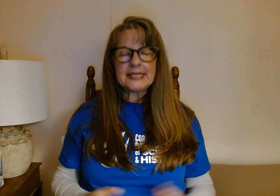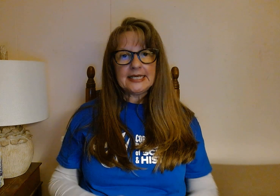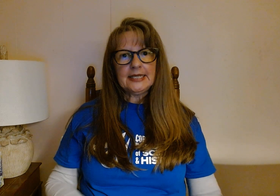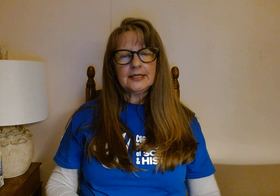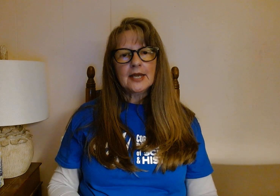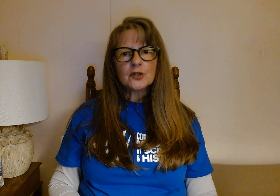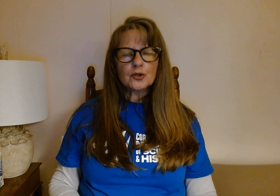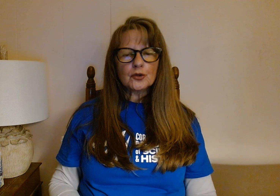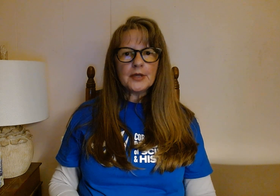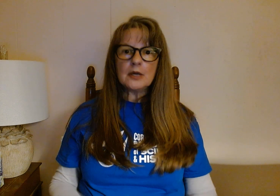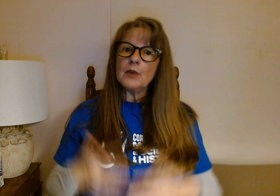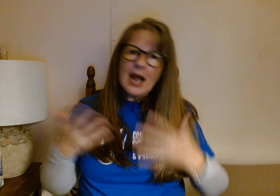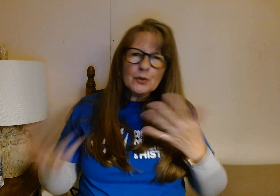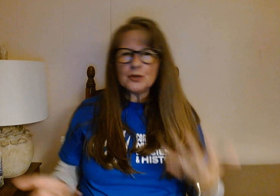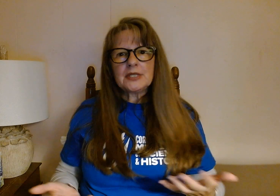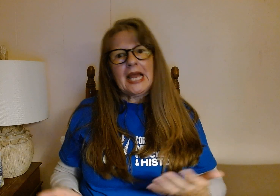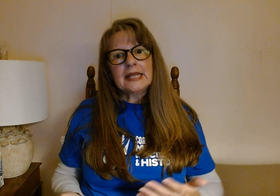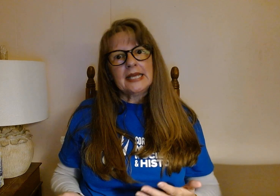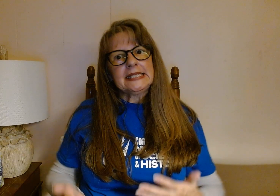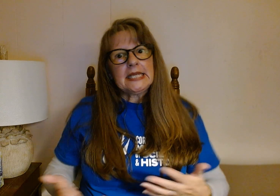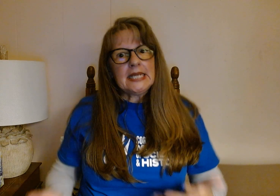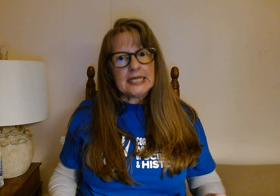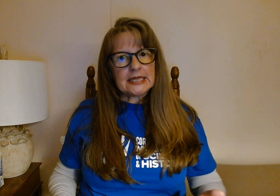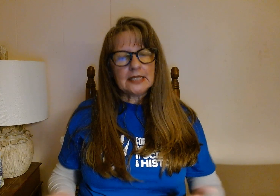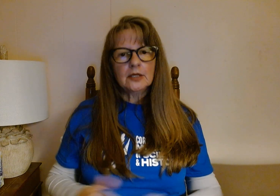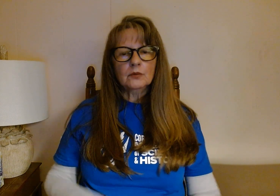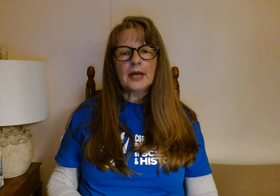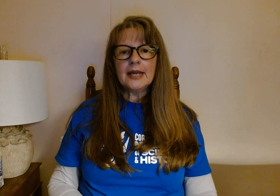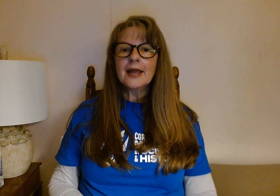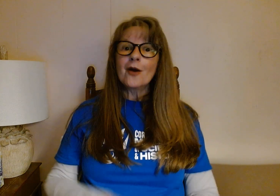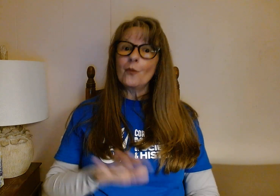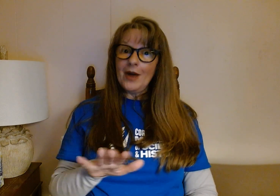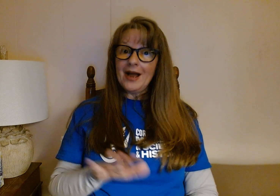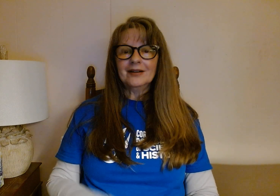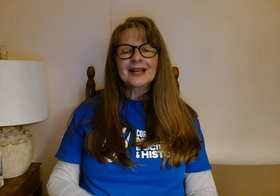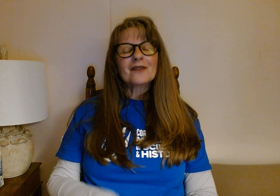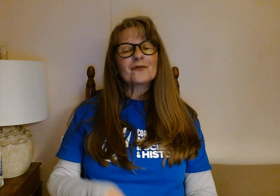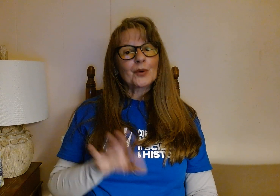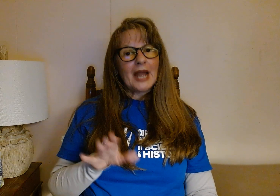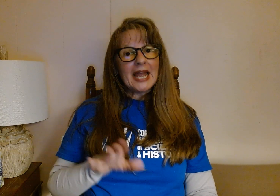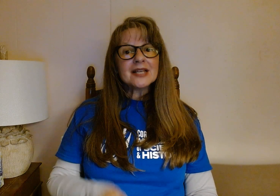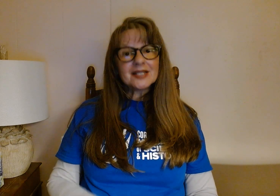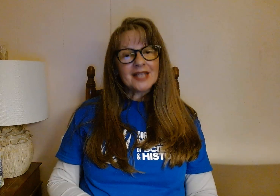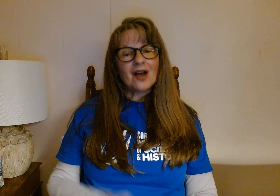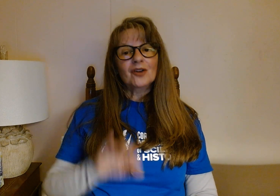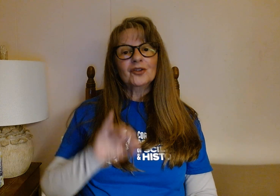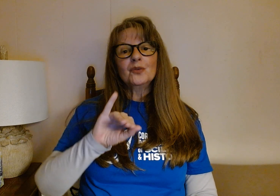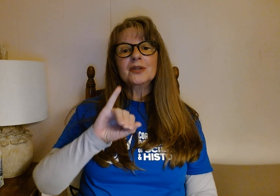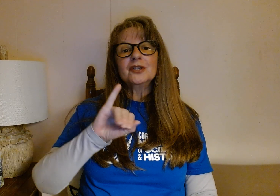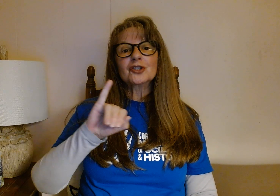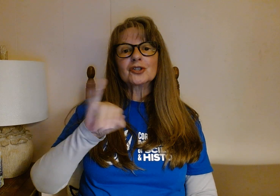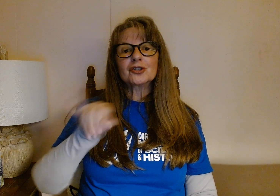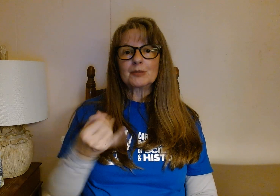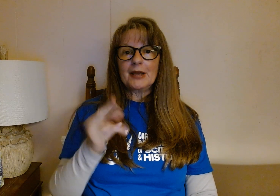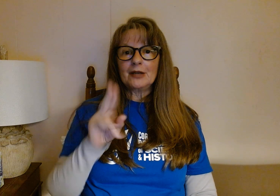19th. So you're thinking, well, how would you sign that teenth, right? Well, for ASL, you would just spell